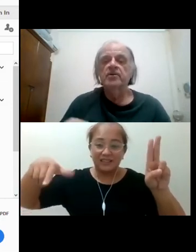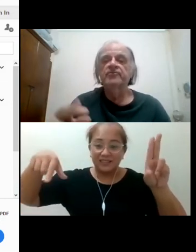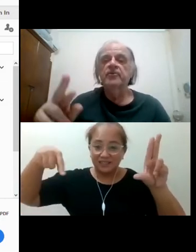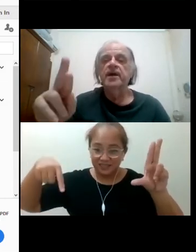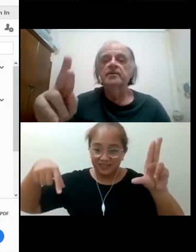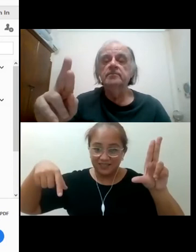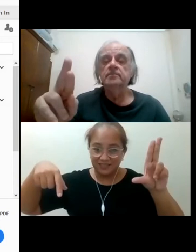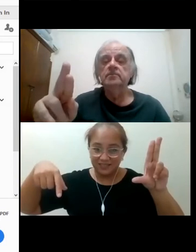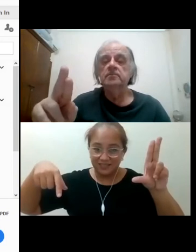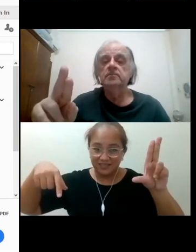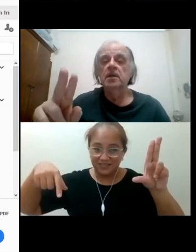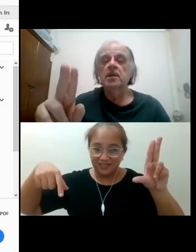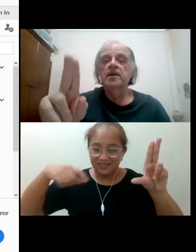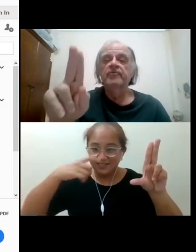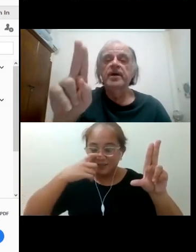So if you had